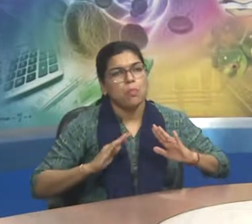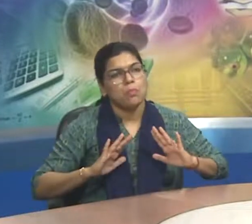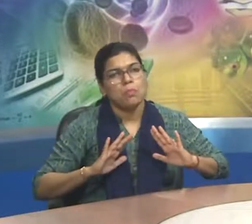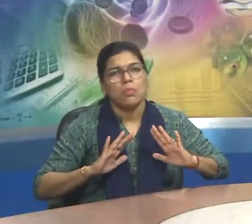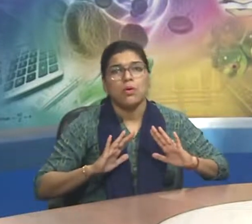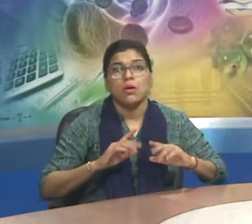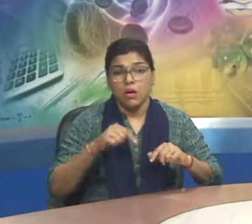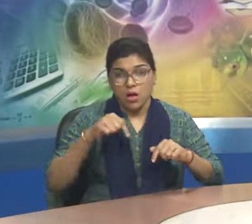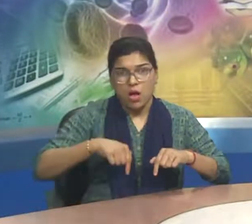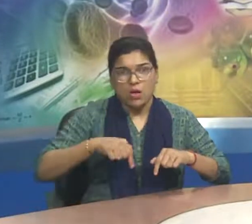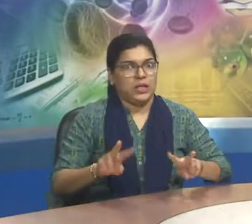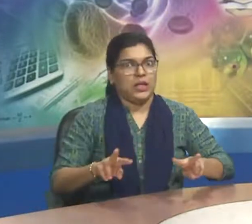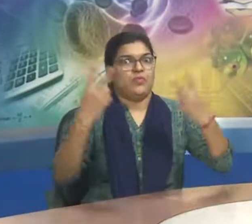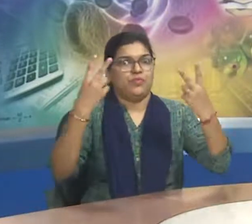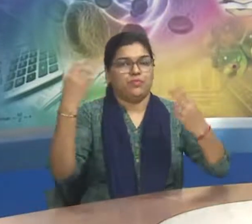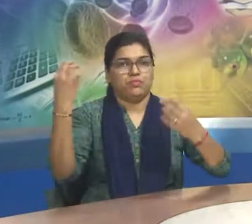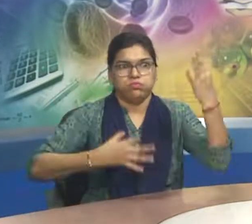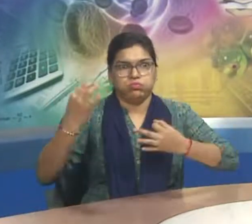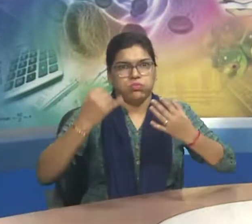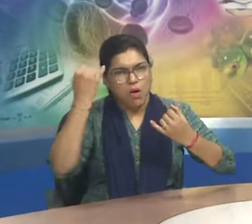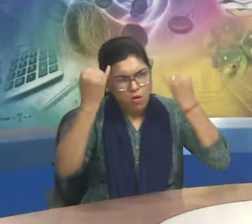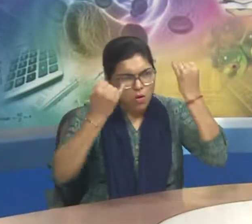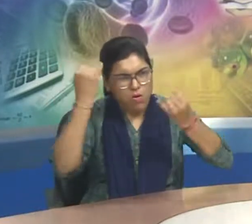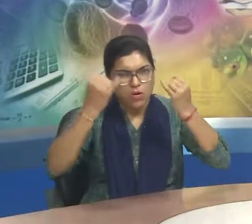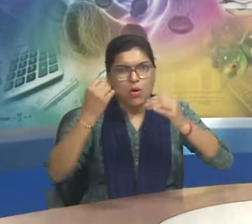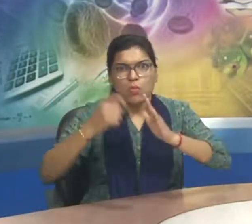and the human hands